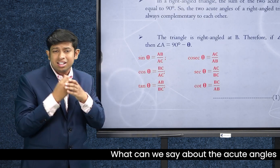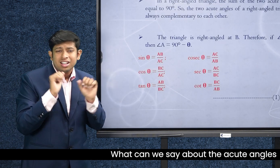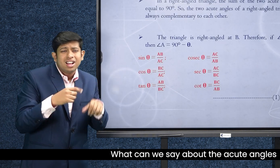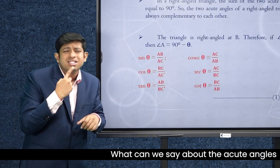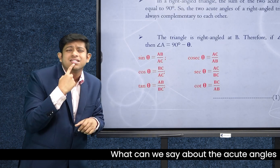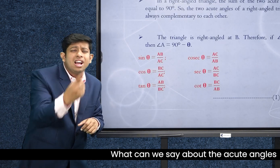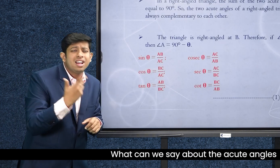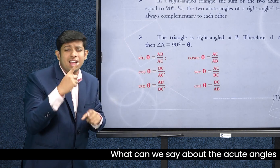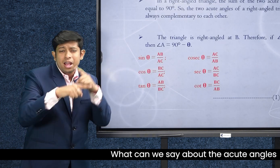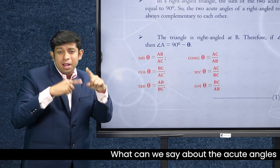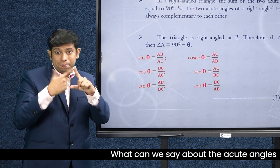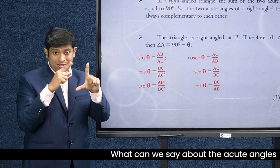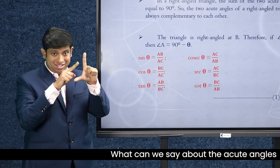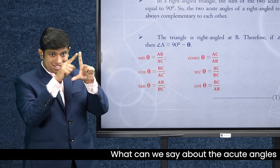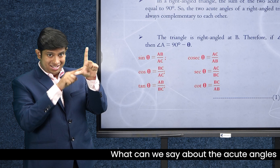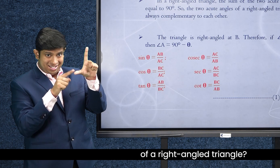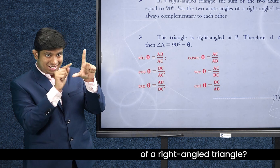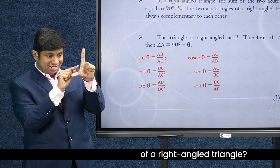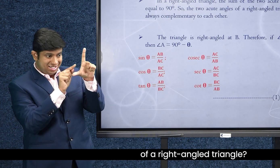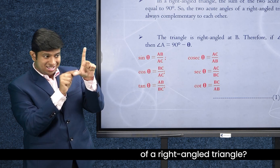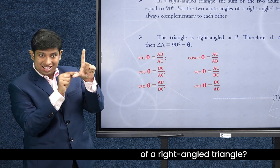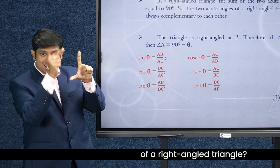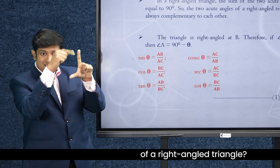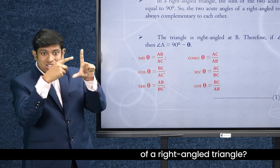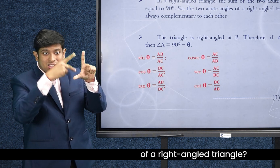What can we say about the acute angles of a right angle triangle?